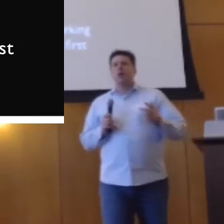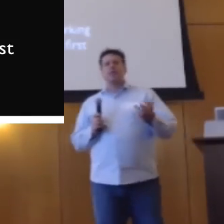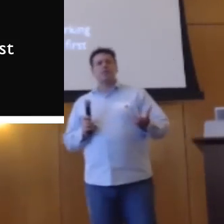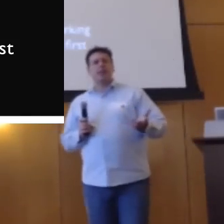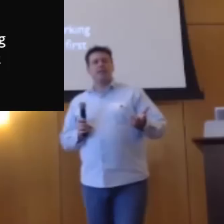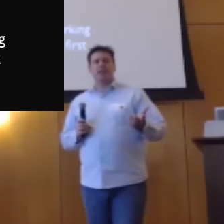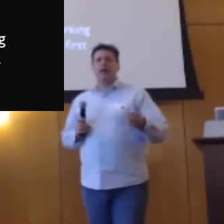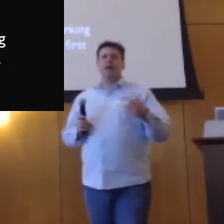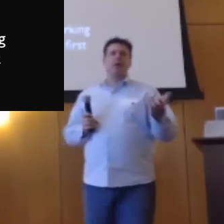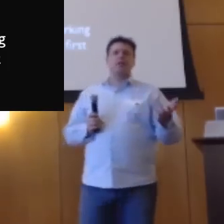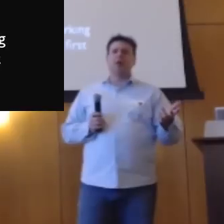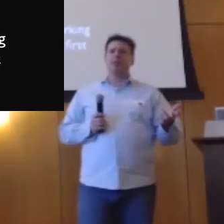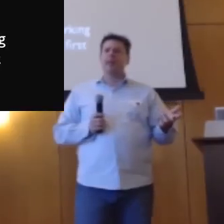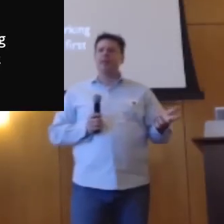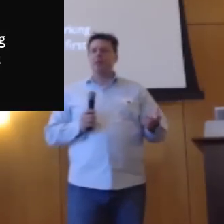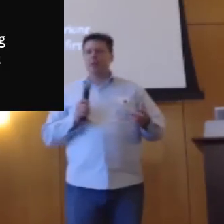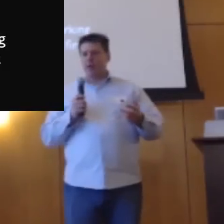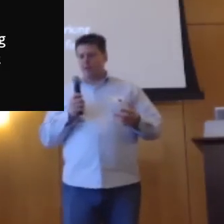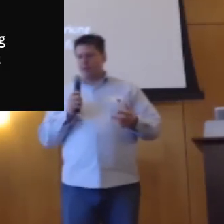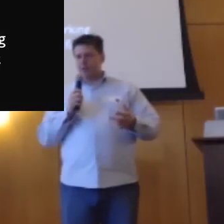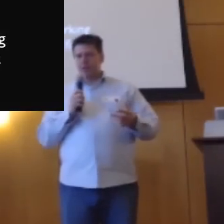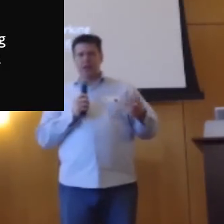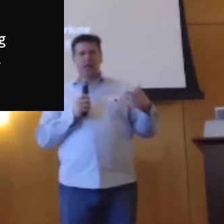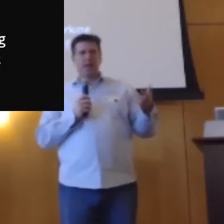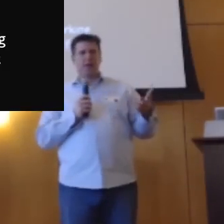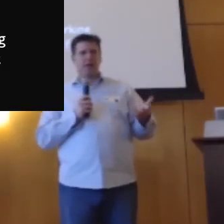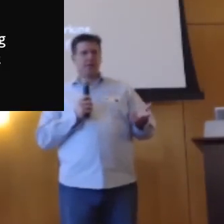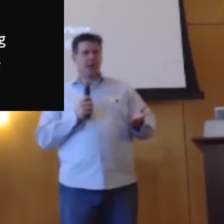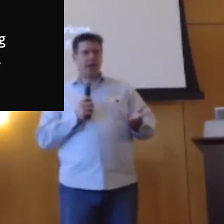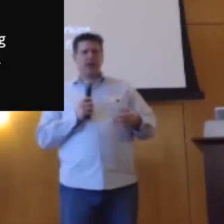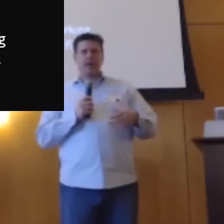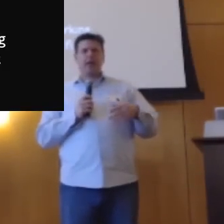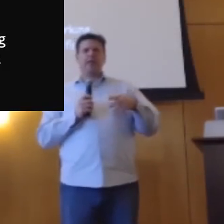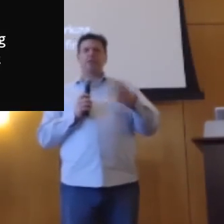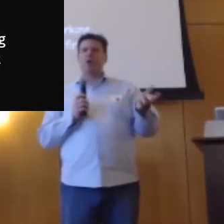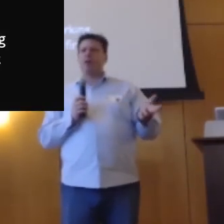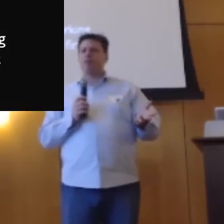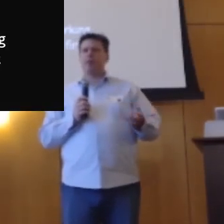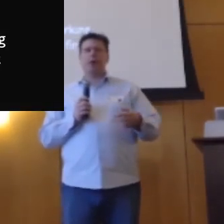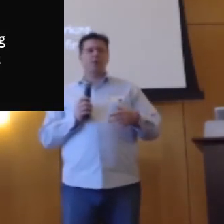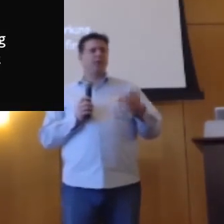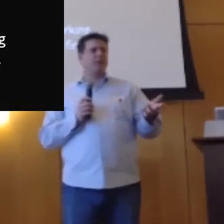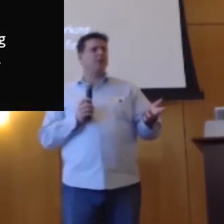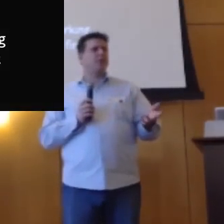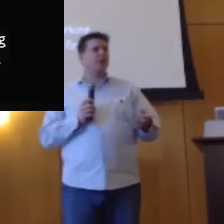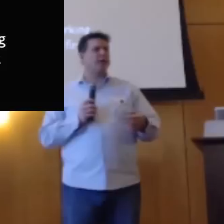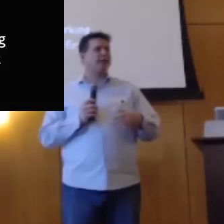What's interesting is I wanted to start by telling you that when I first came here yesterday and saw all of you, I was meeting a few of you, and I